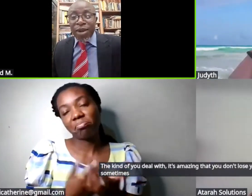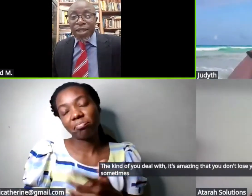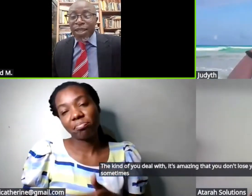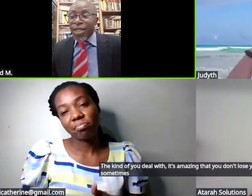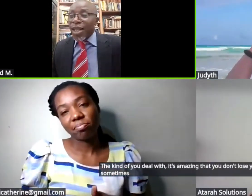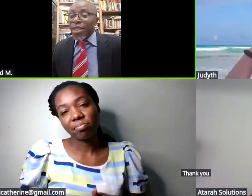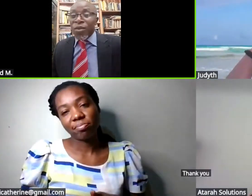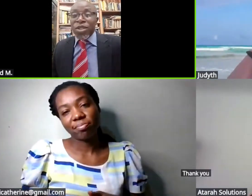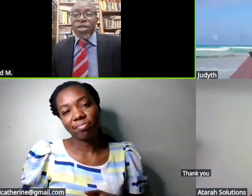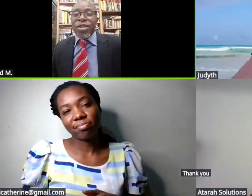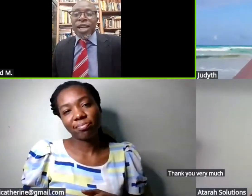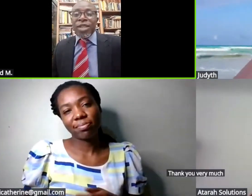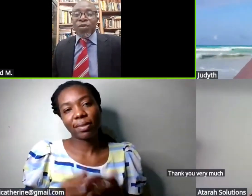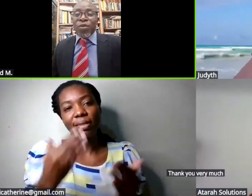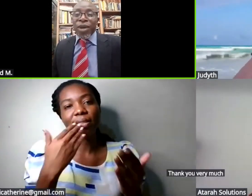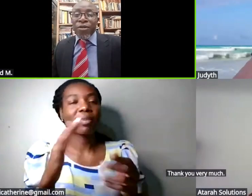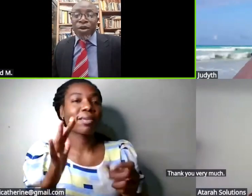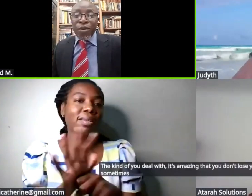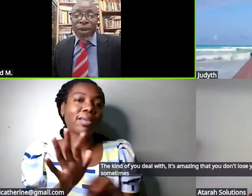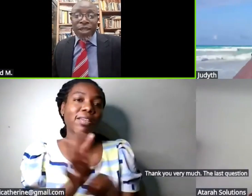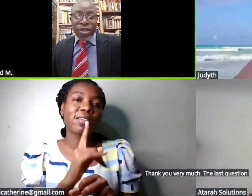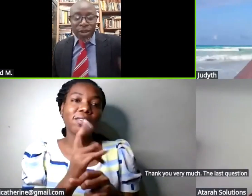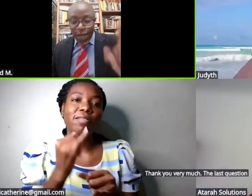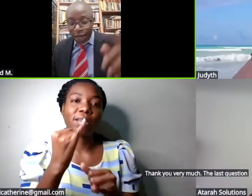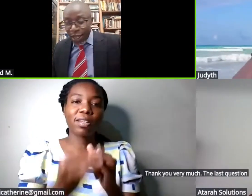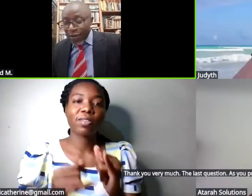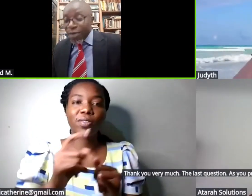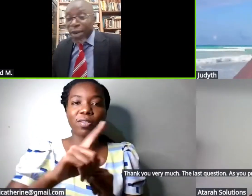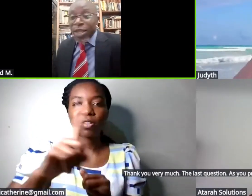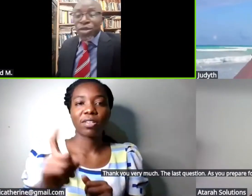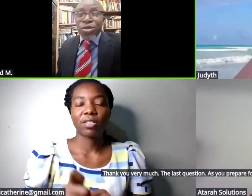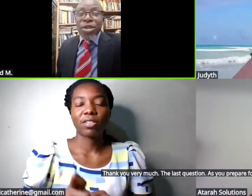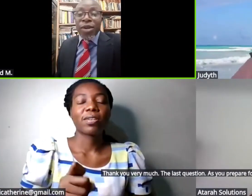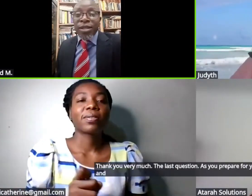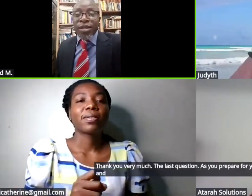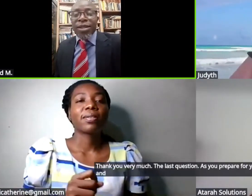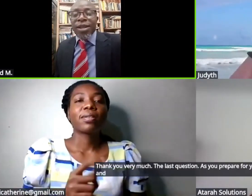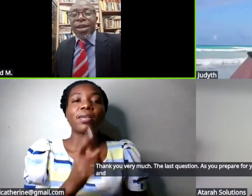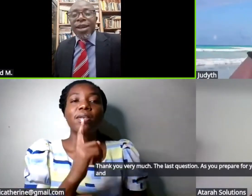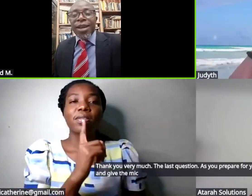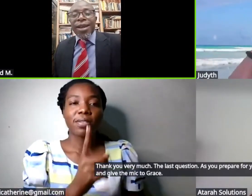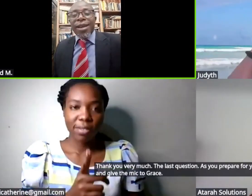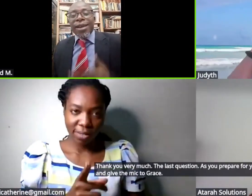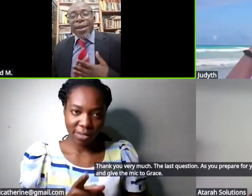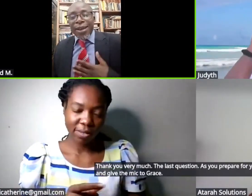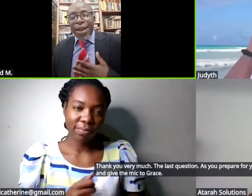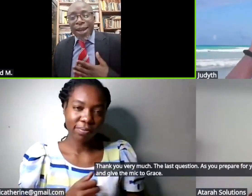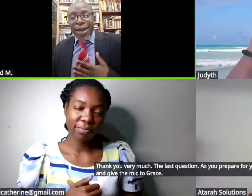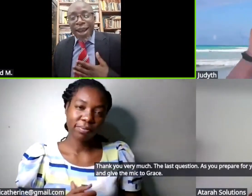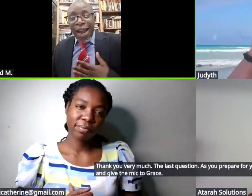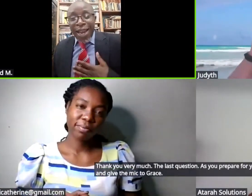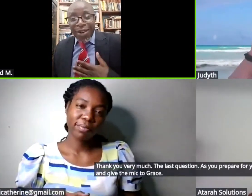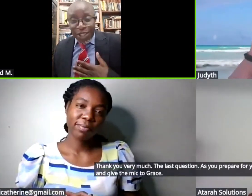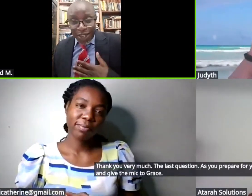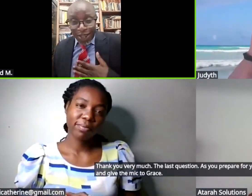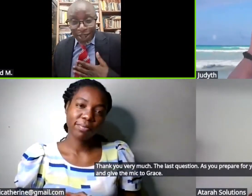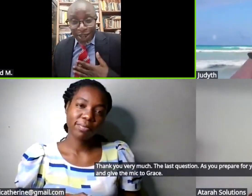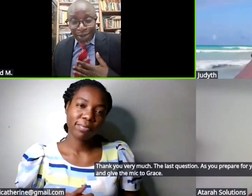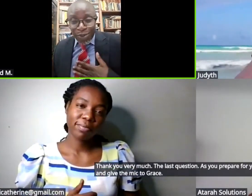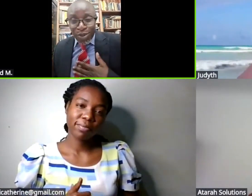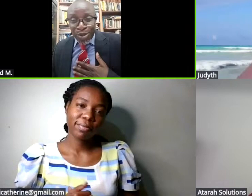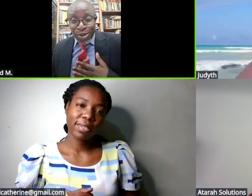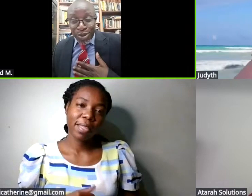Thank you very much. Here's the last question as you prepare for your parting shot, and give the mic to Grace. Can I,